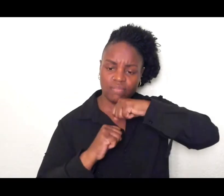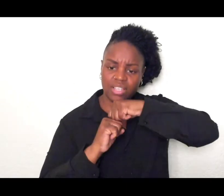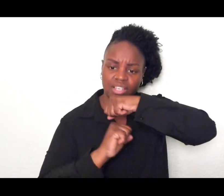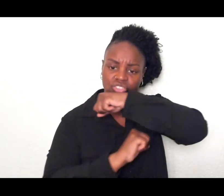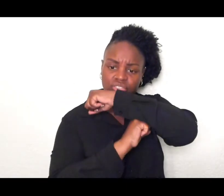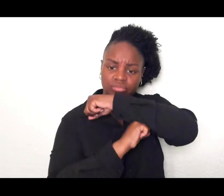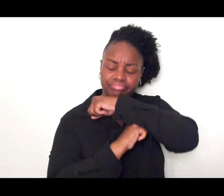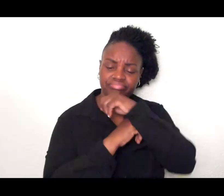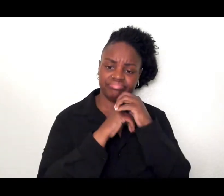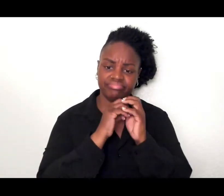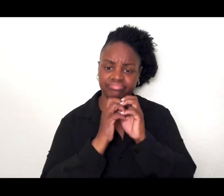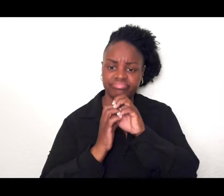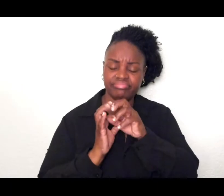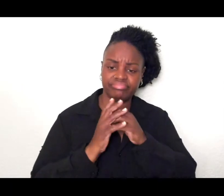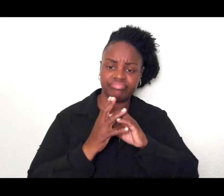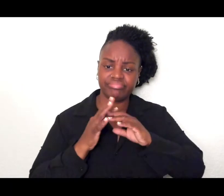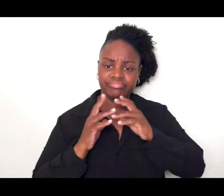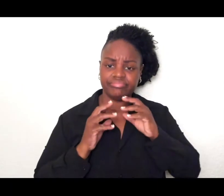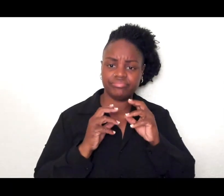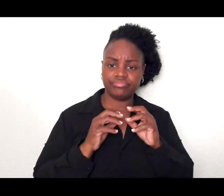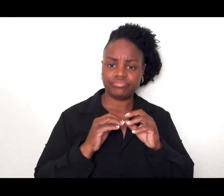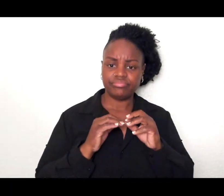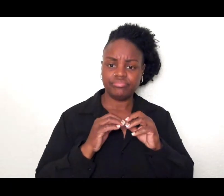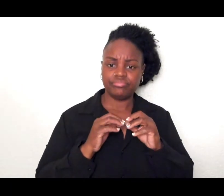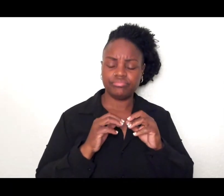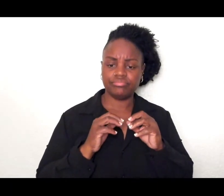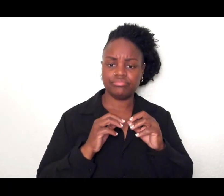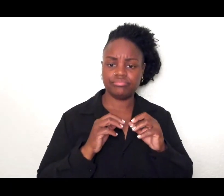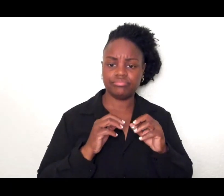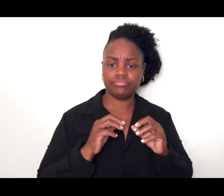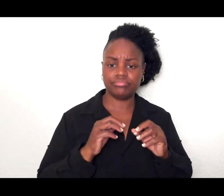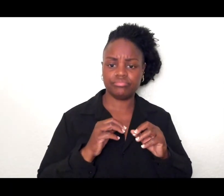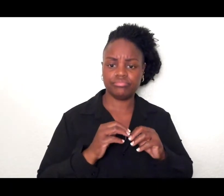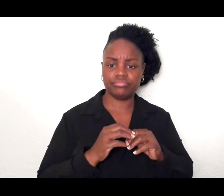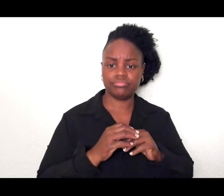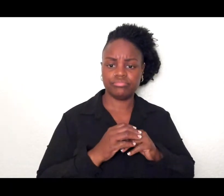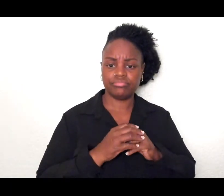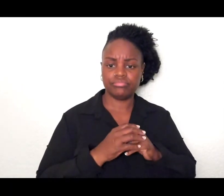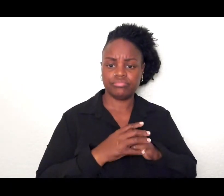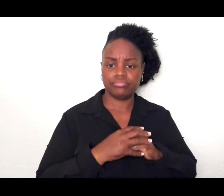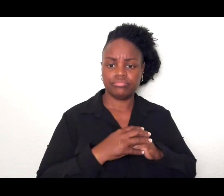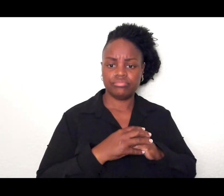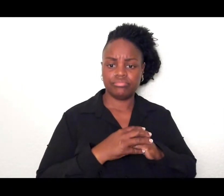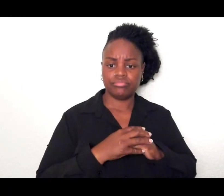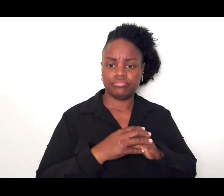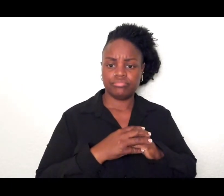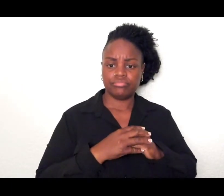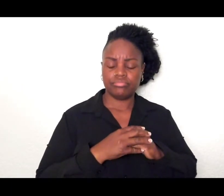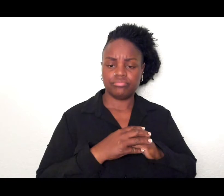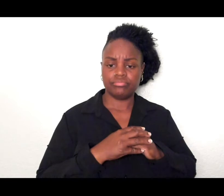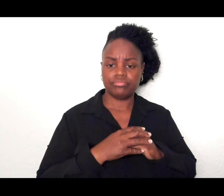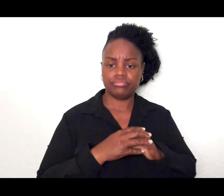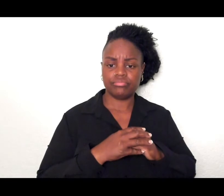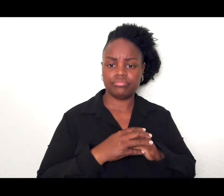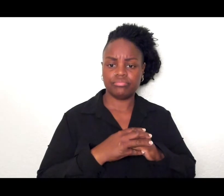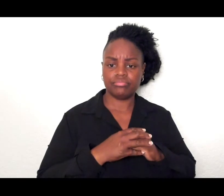Will my electronic voice be saved, or will it disintegrate in the ash?